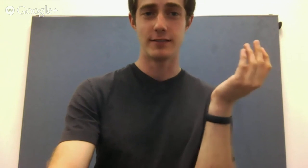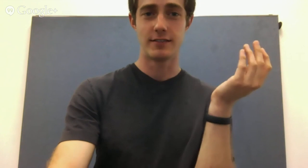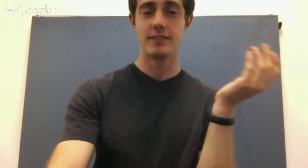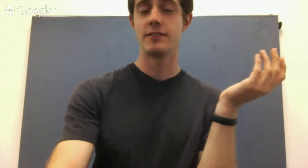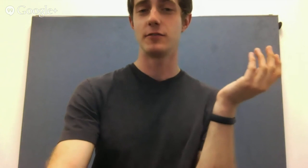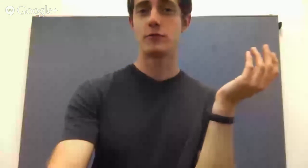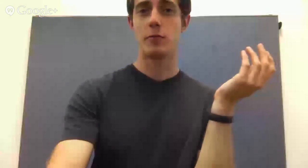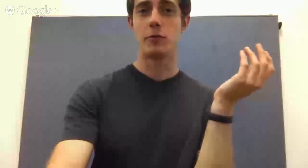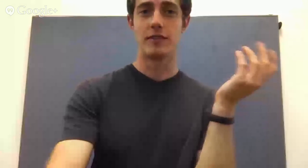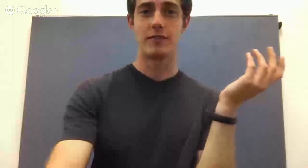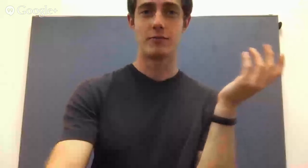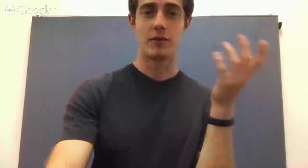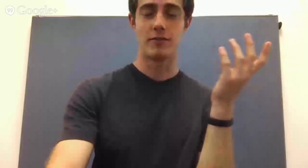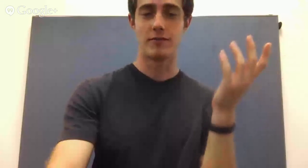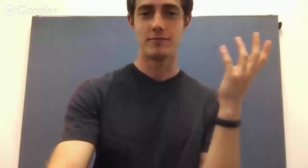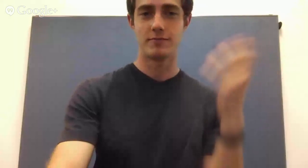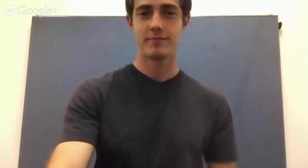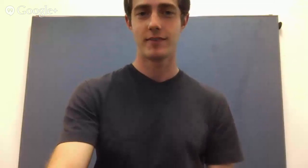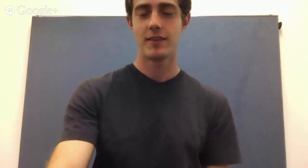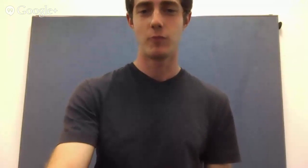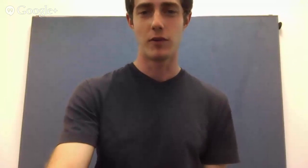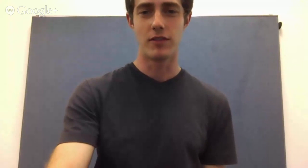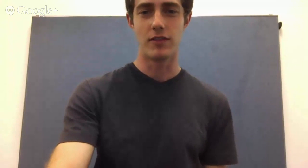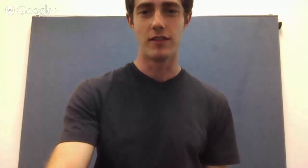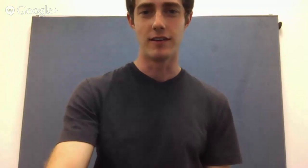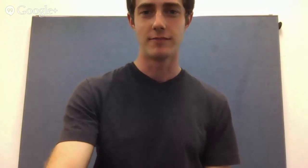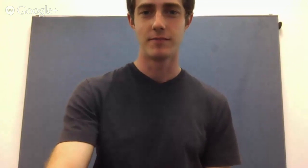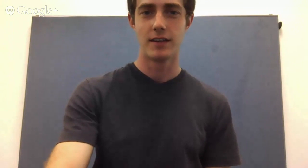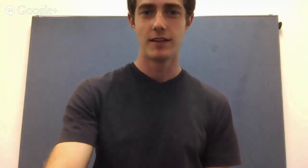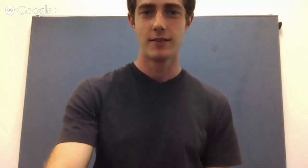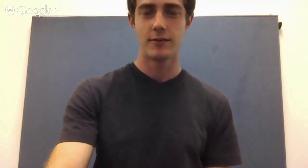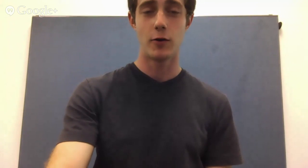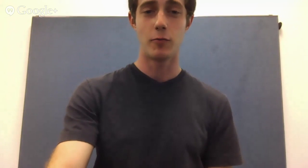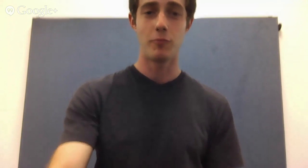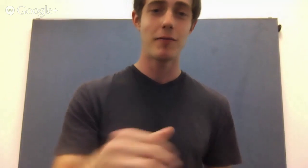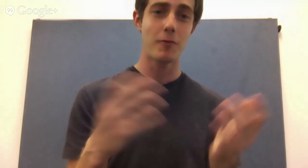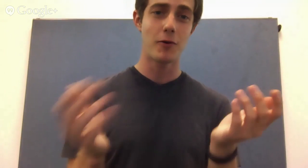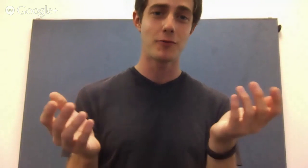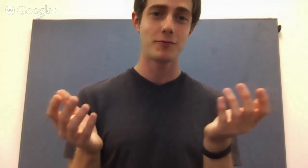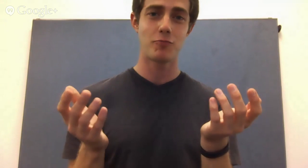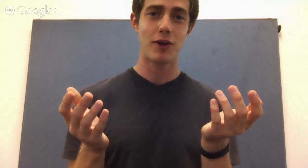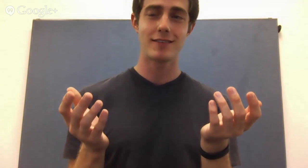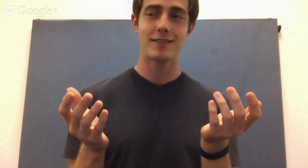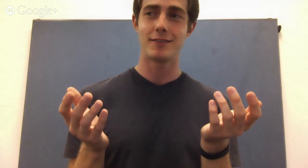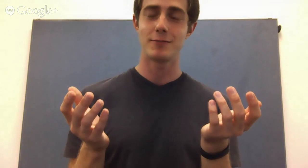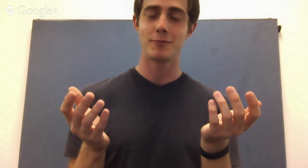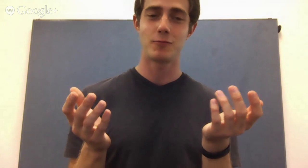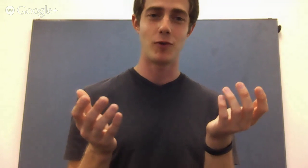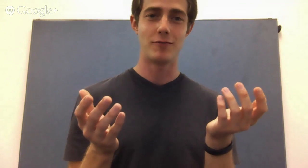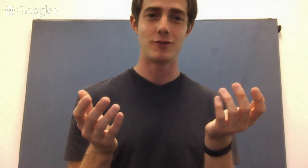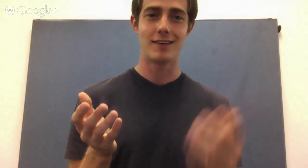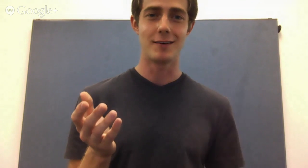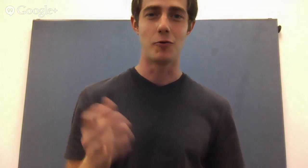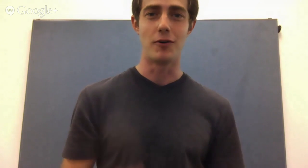This is the trouble with this. So maybe I won't practice Wind of Change anymore.